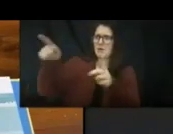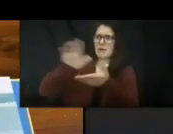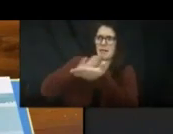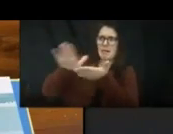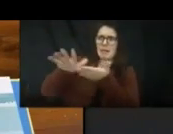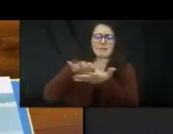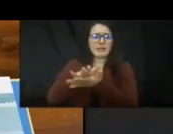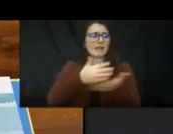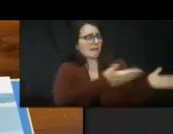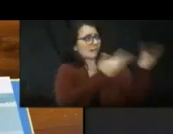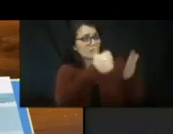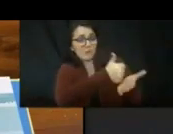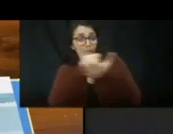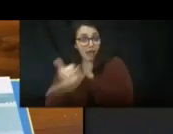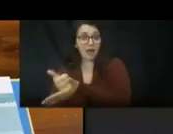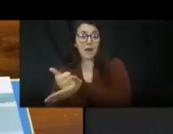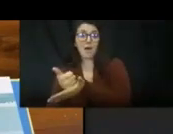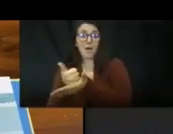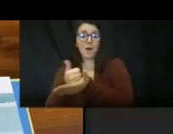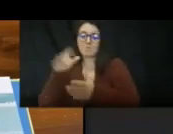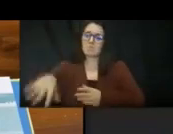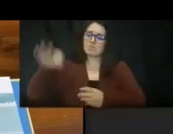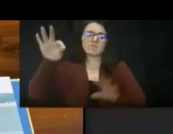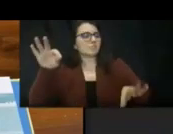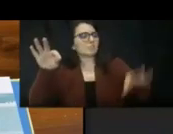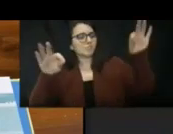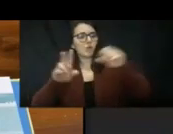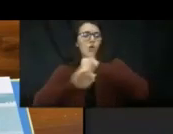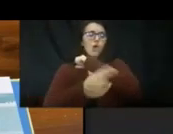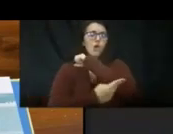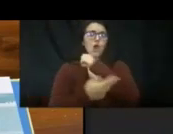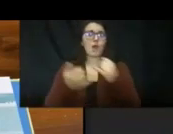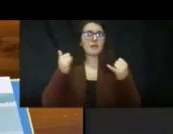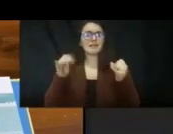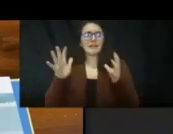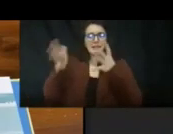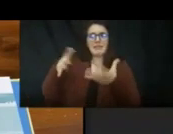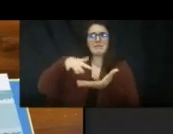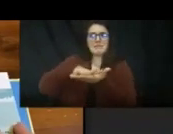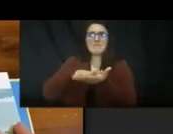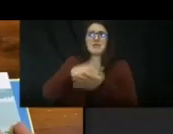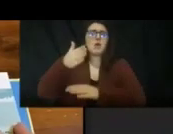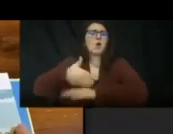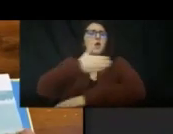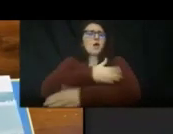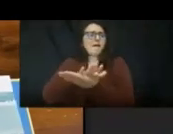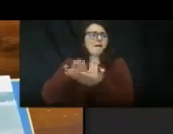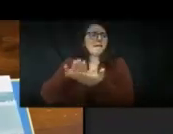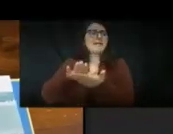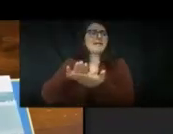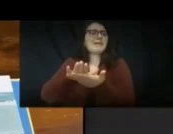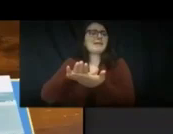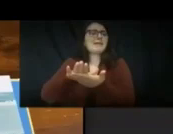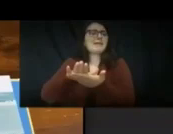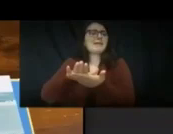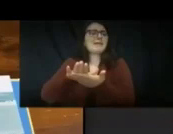out, he says. By picking up litter, the kids are leaving the beach better and cleaner than when they arrived. Good thing